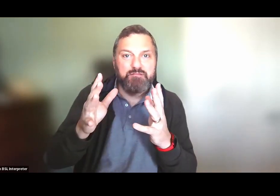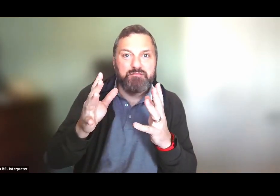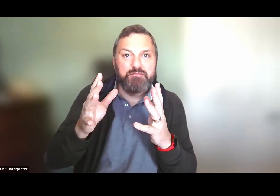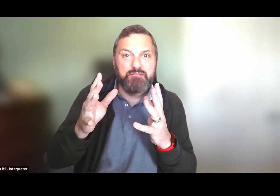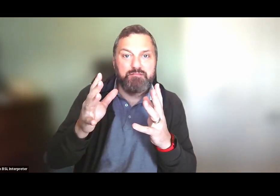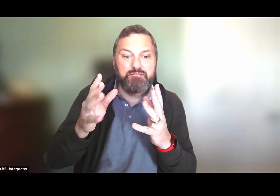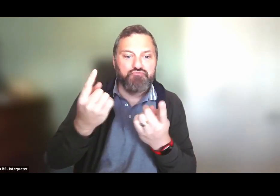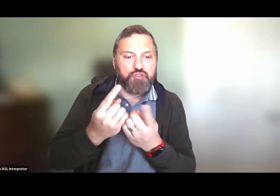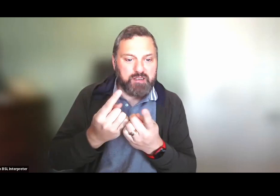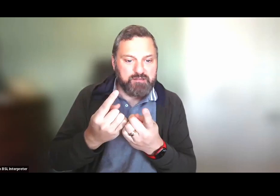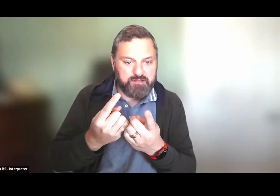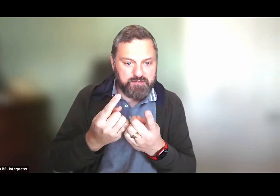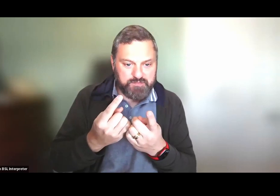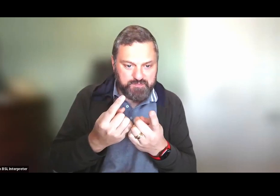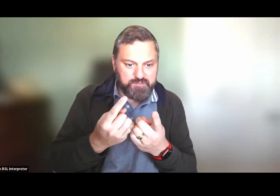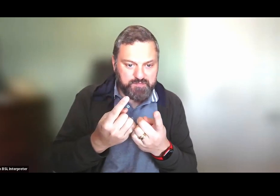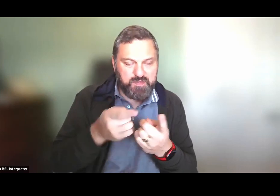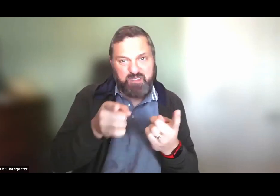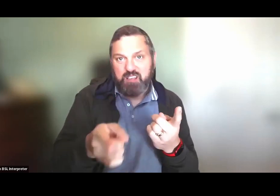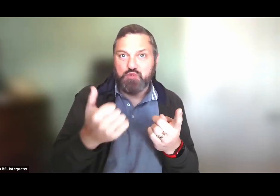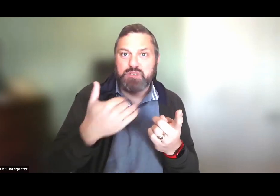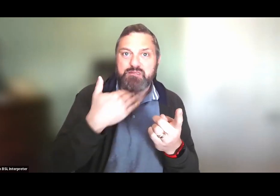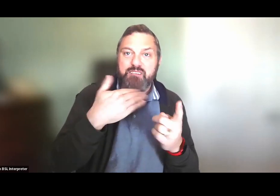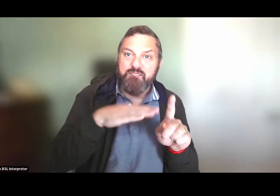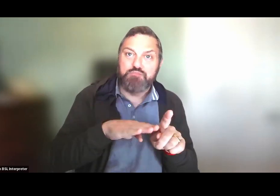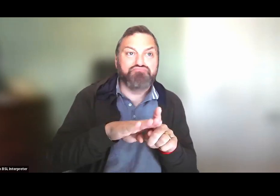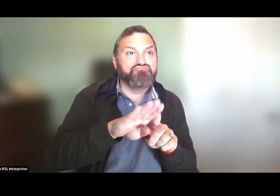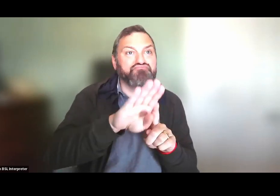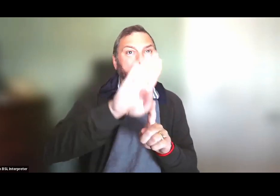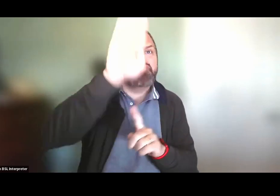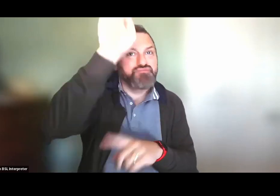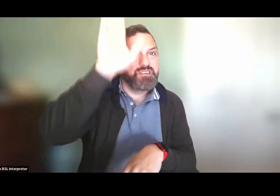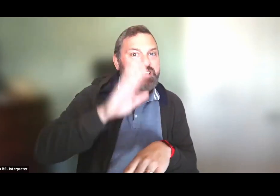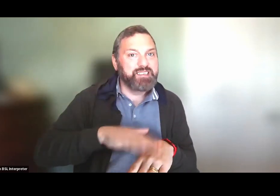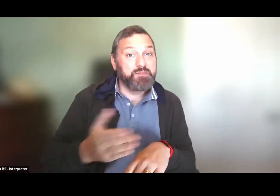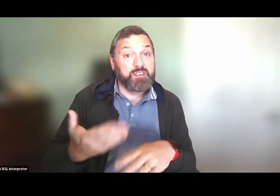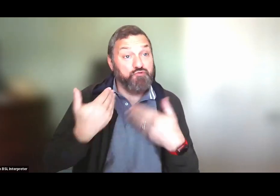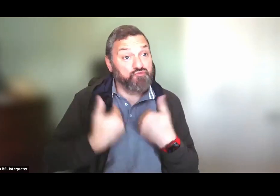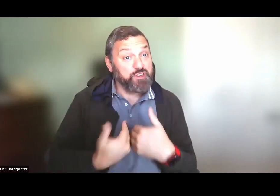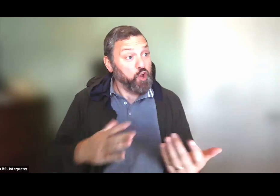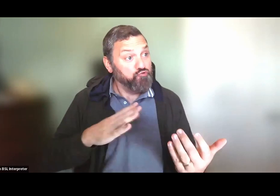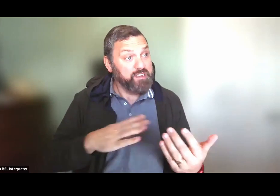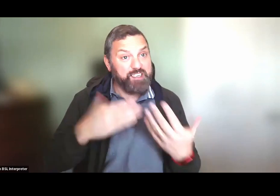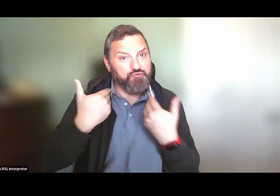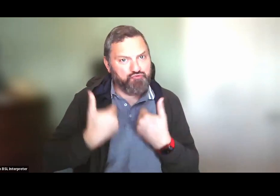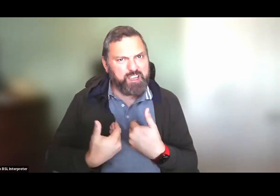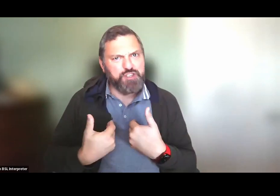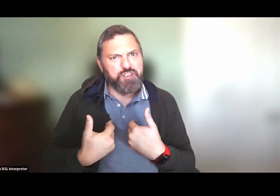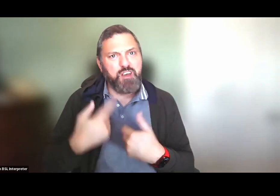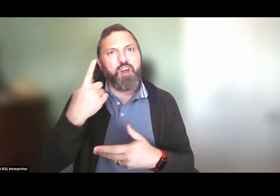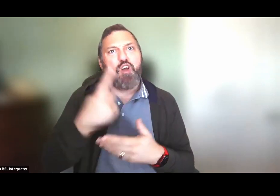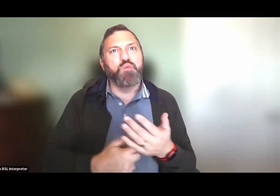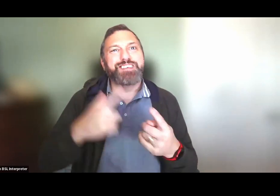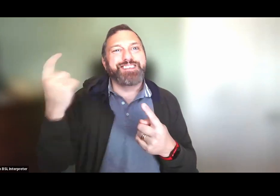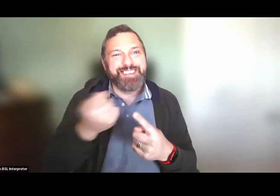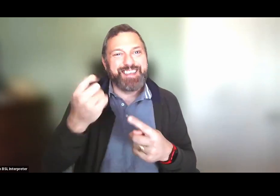enough sign of an economy success. No matter how rich an economy already is, the idea that its success lies in